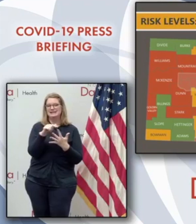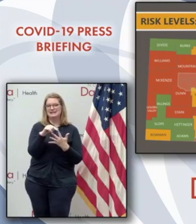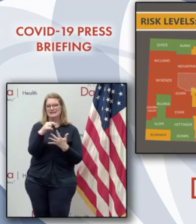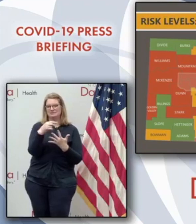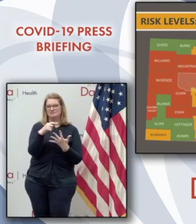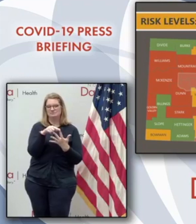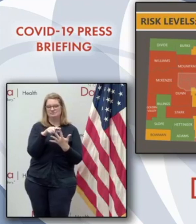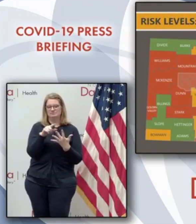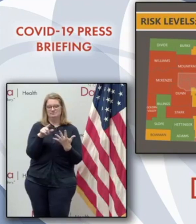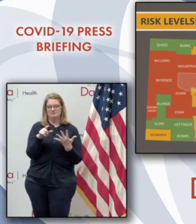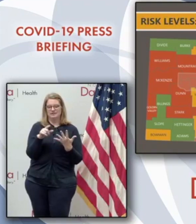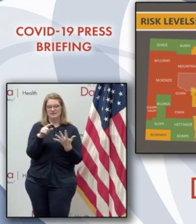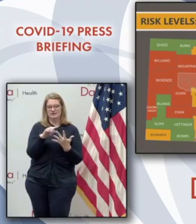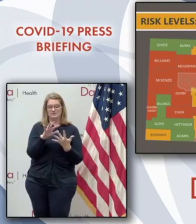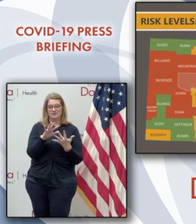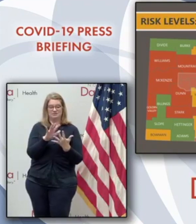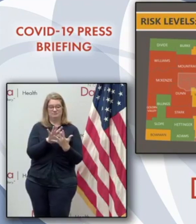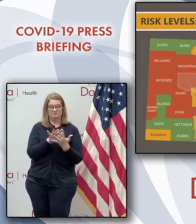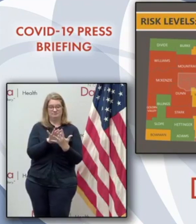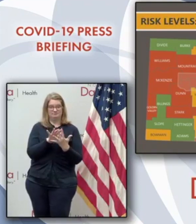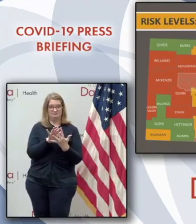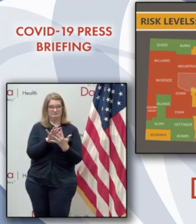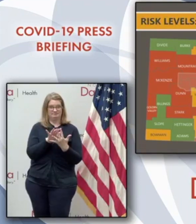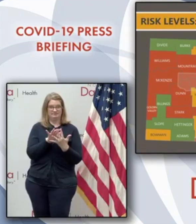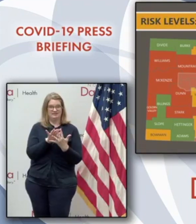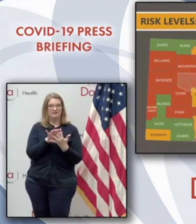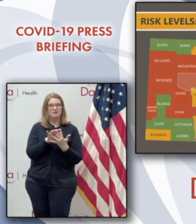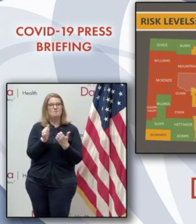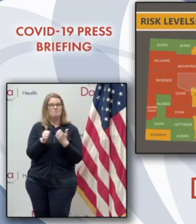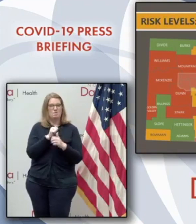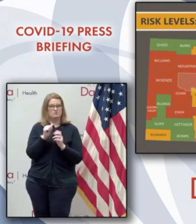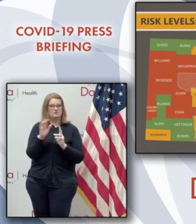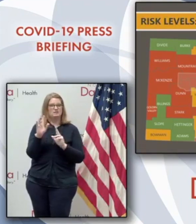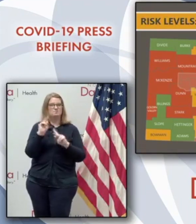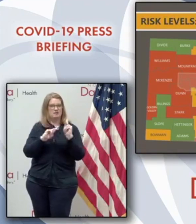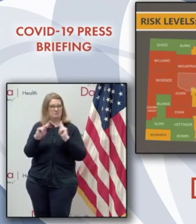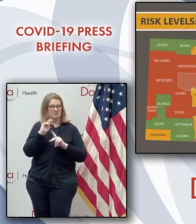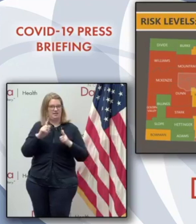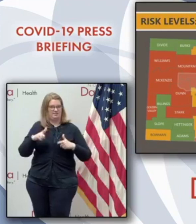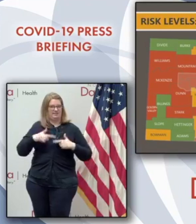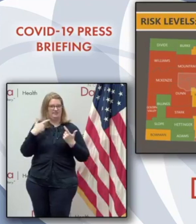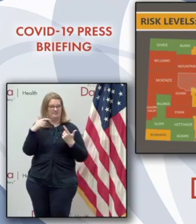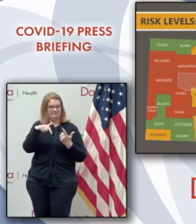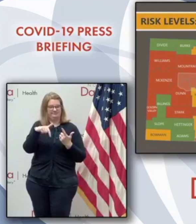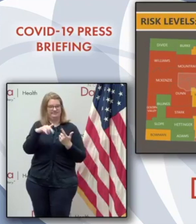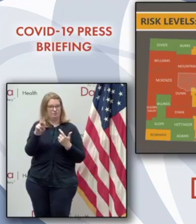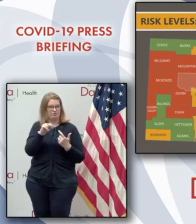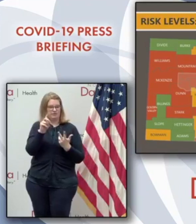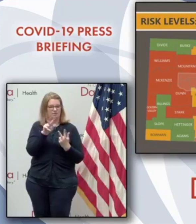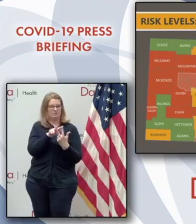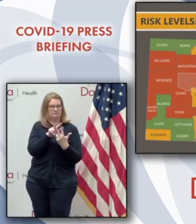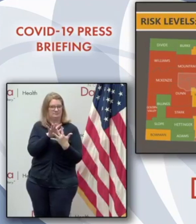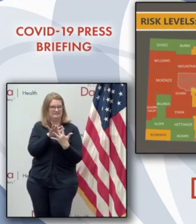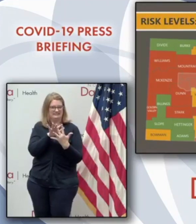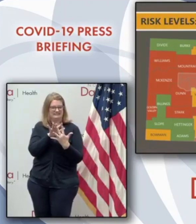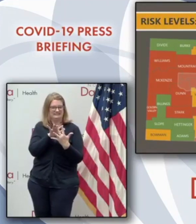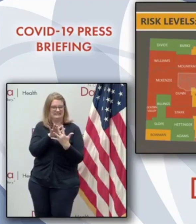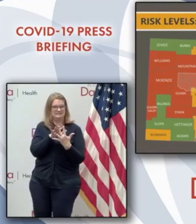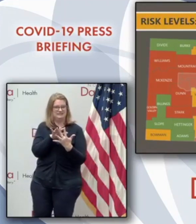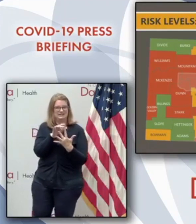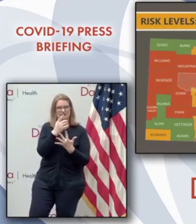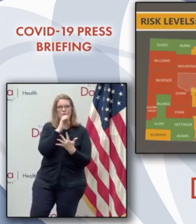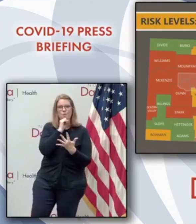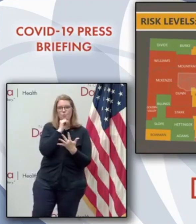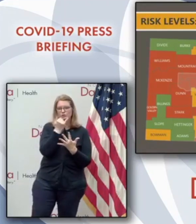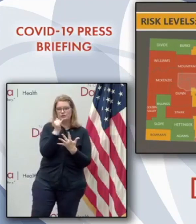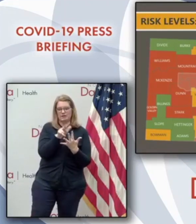so again, if you're in a moderate or high risk county, which represents the majority of the population of our state, again, good time